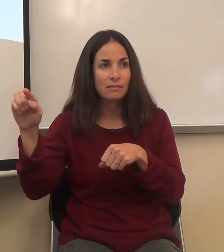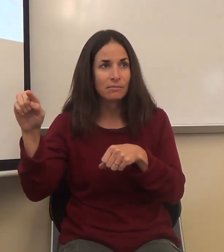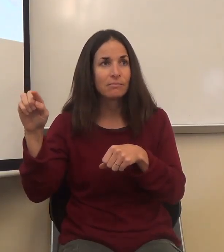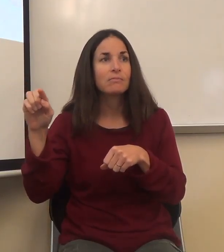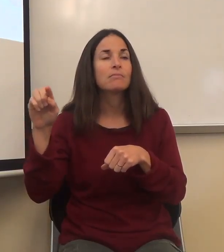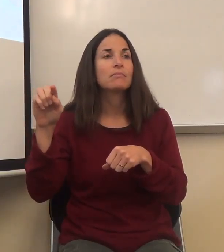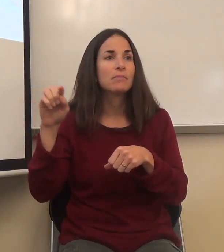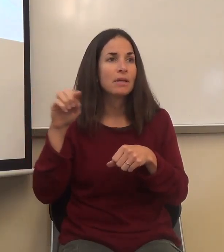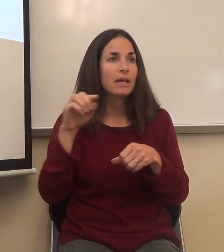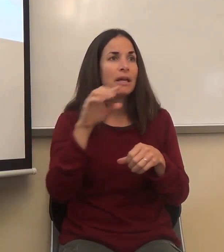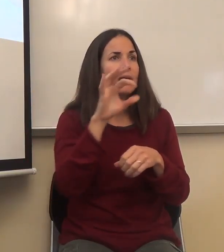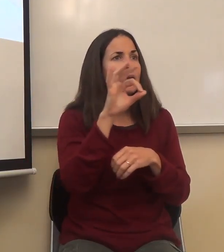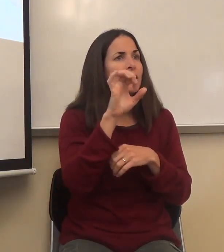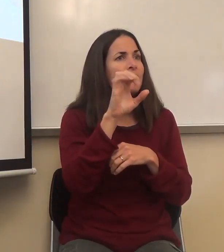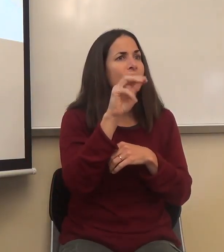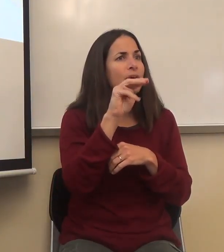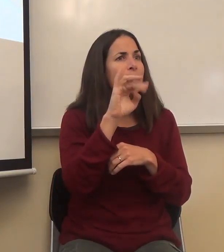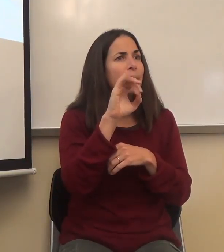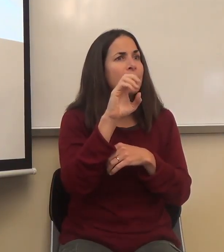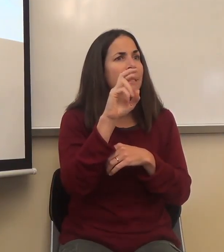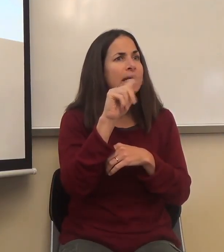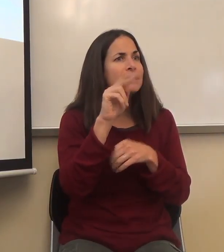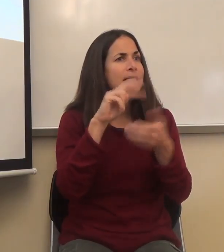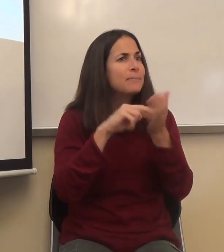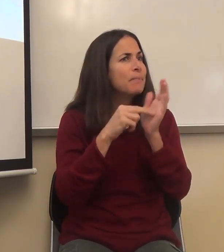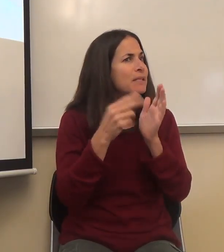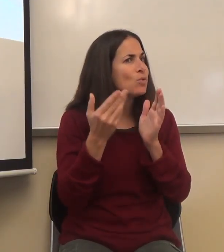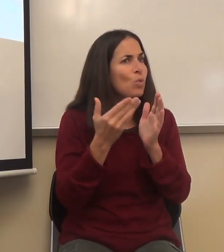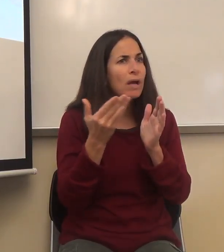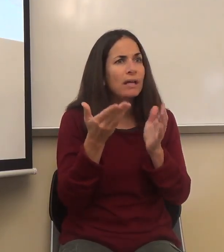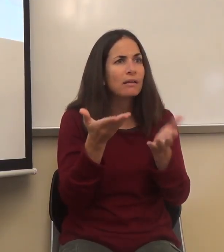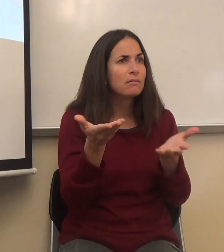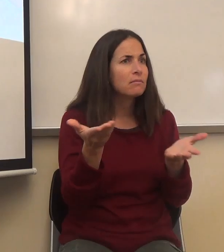What's a feminist? Yeah, we'll go with that.